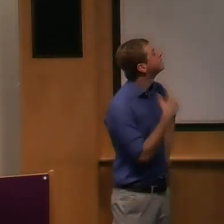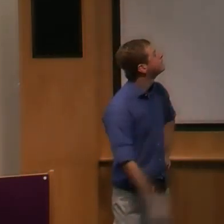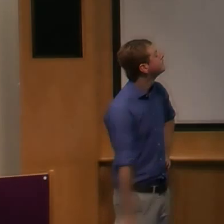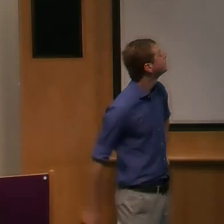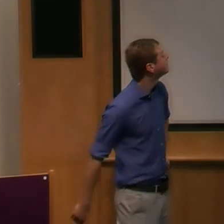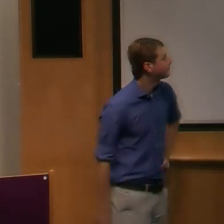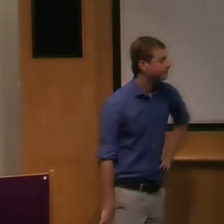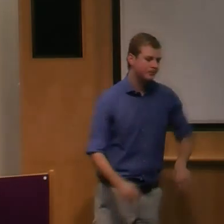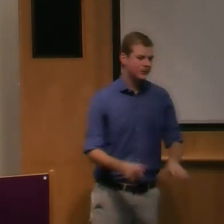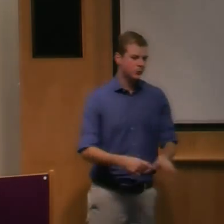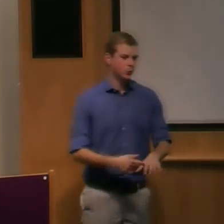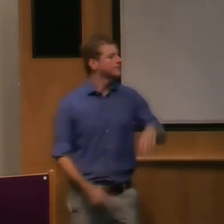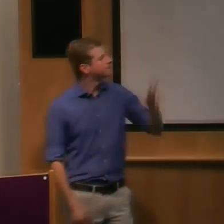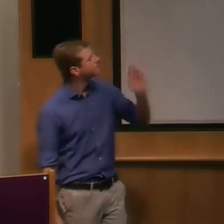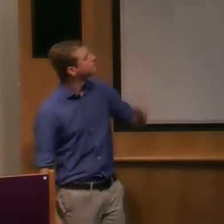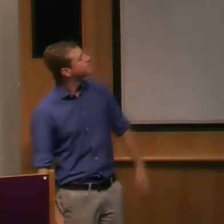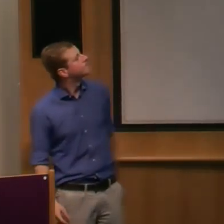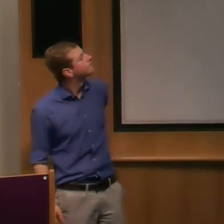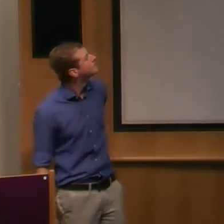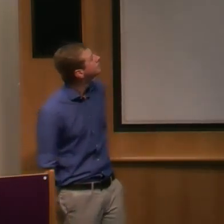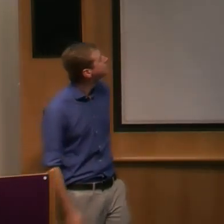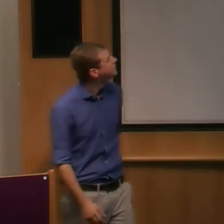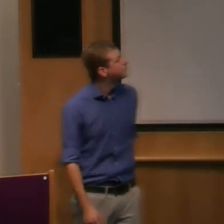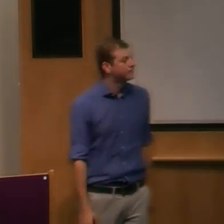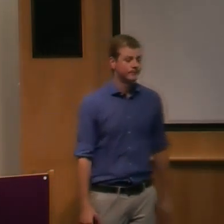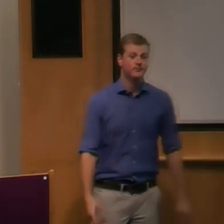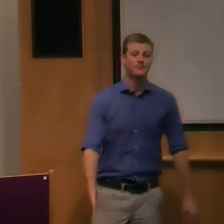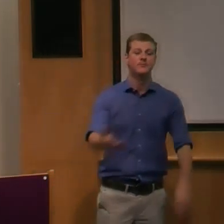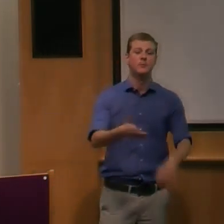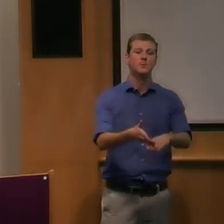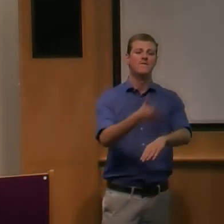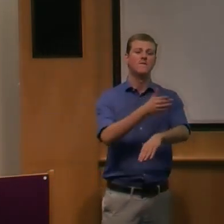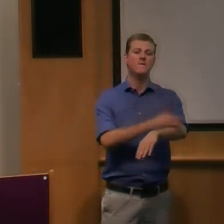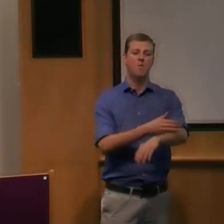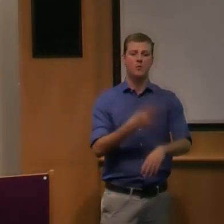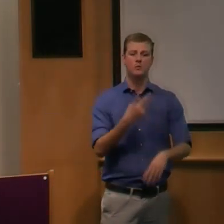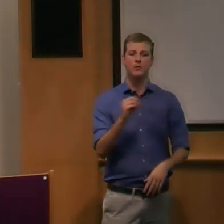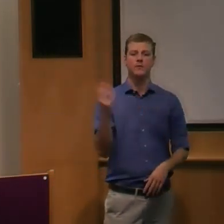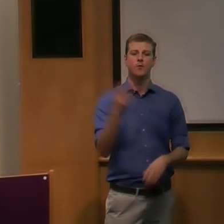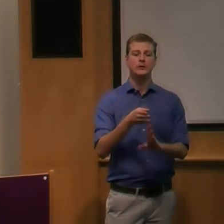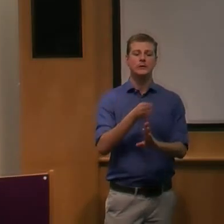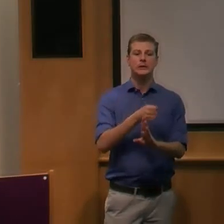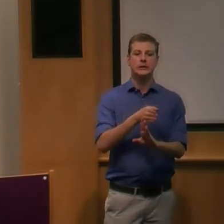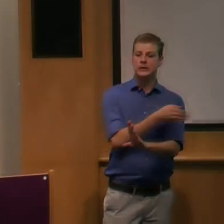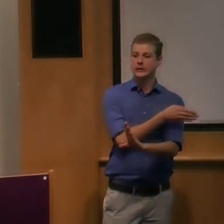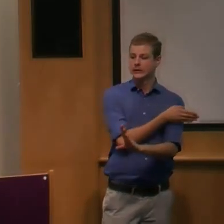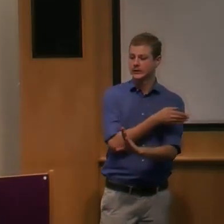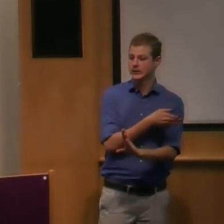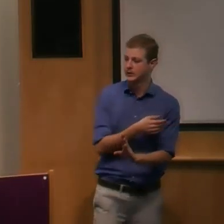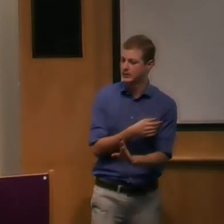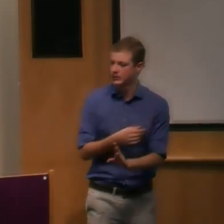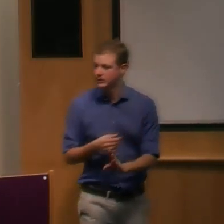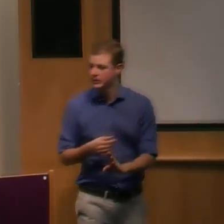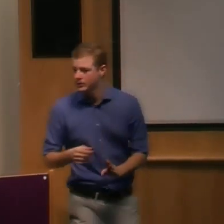who will give you a demonstration. So let me move on to the video youth. Before